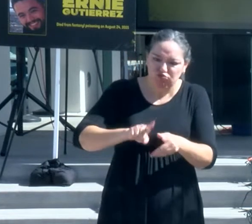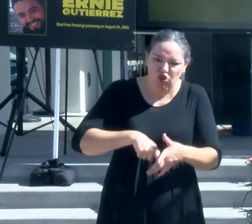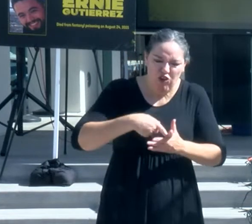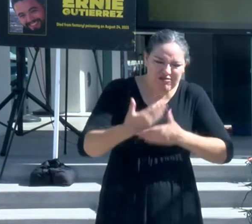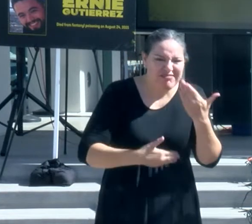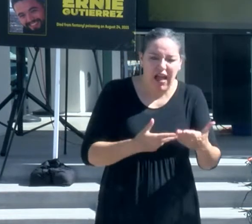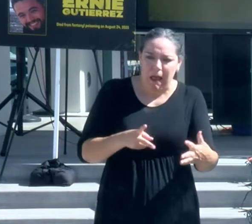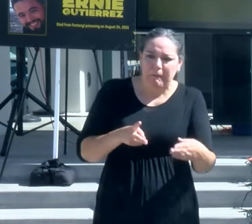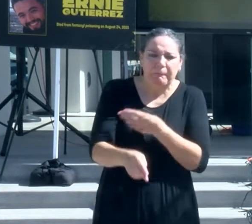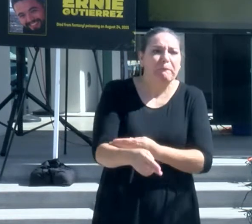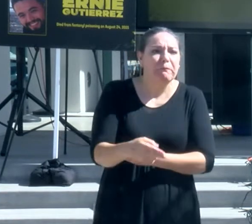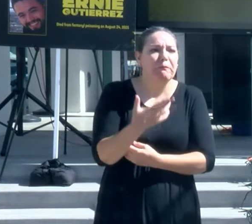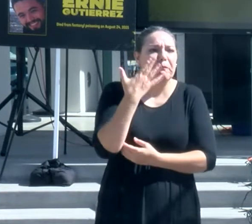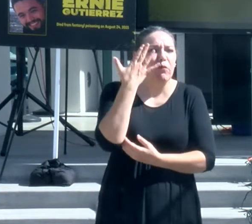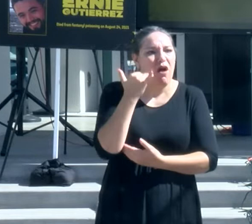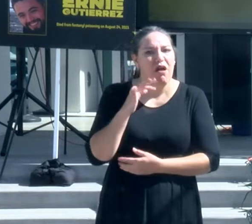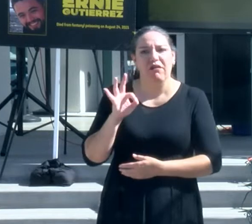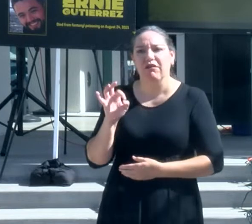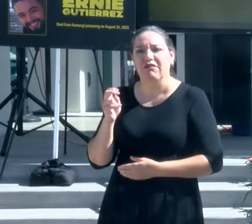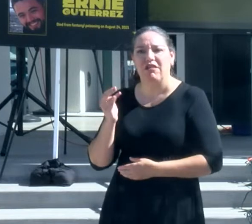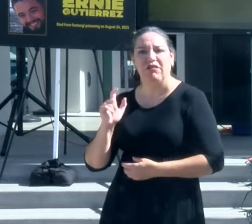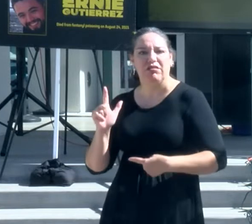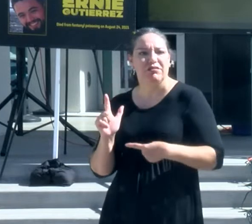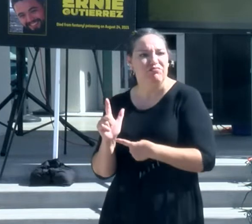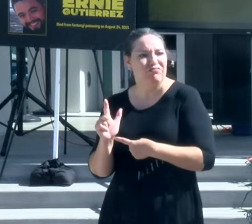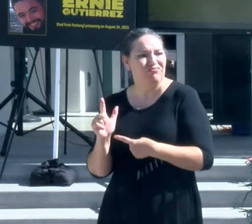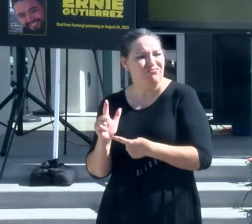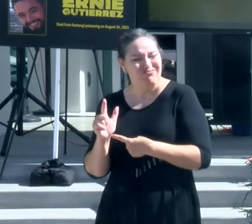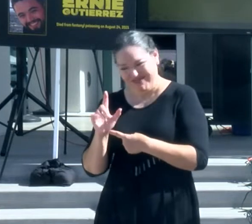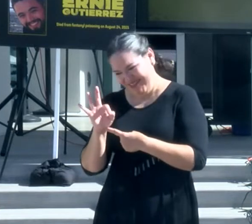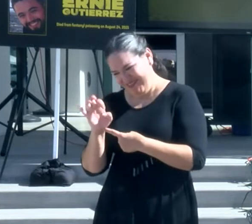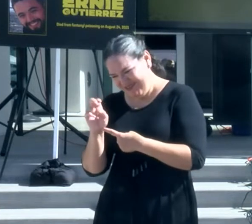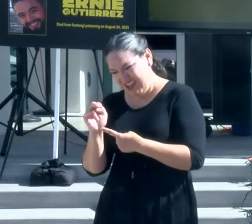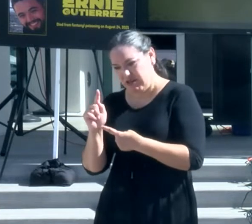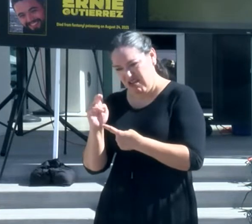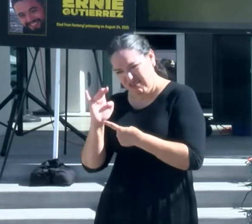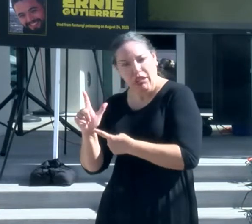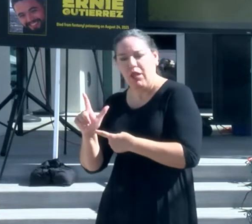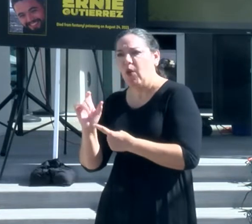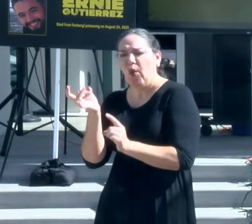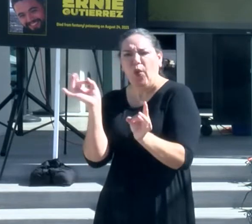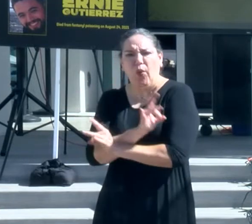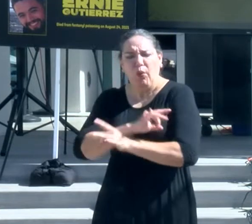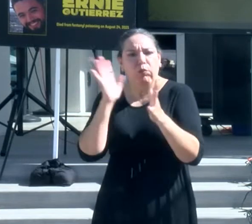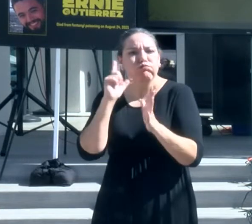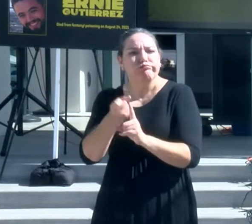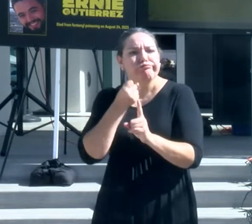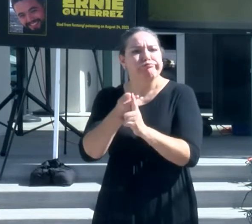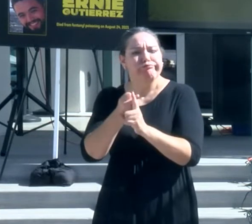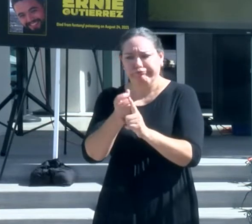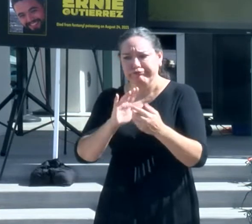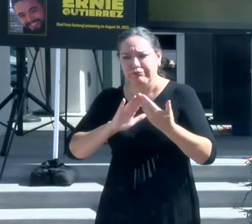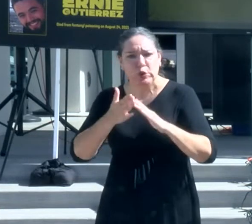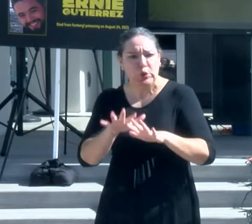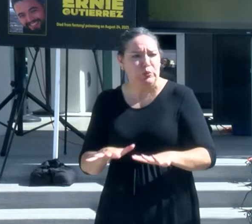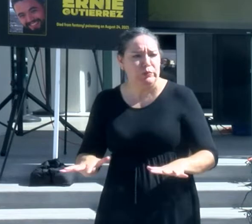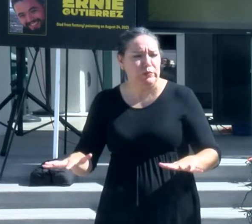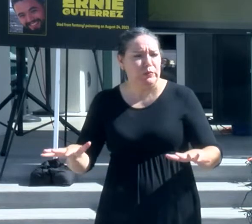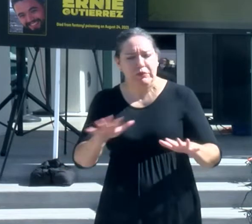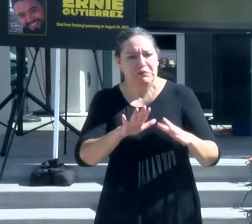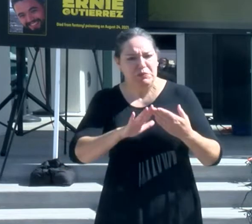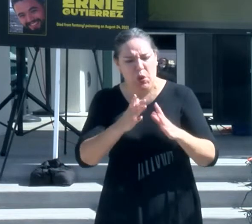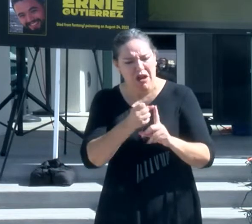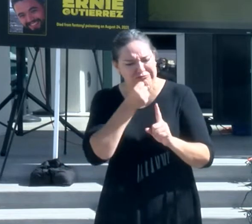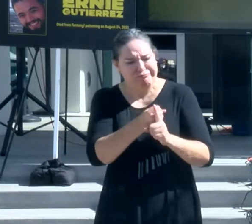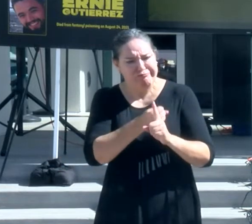was cut short from fentanyl. Fentanyl is having a devastating impact on our communities,